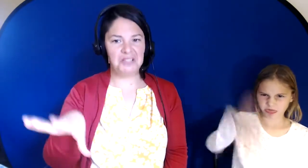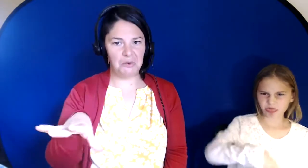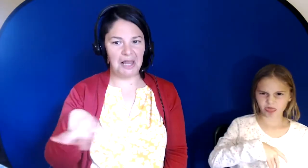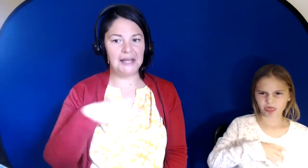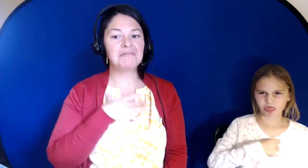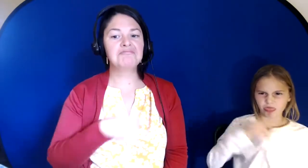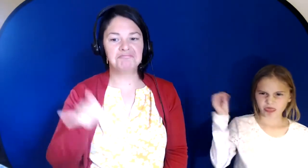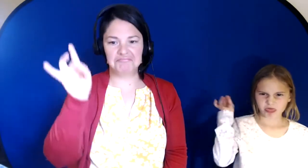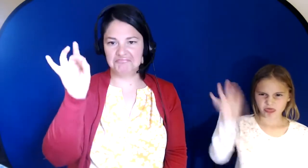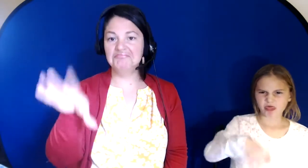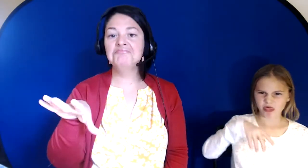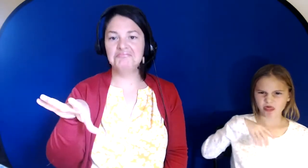like.